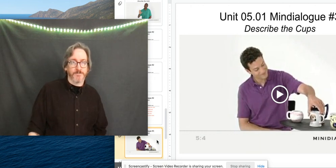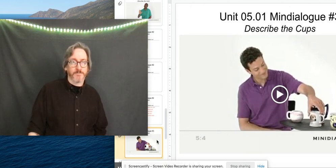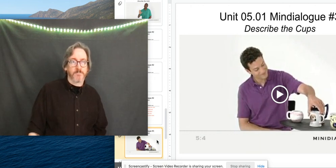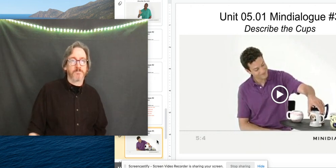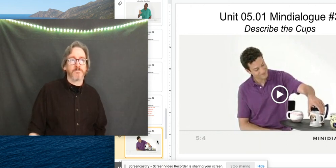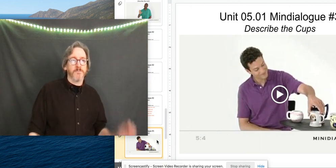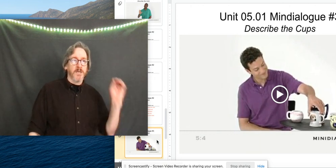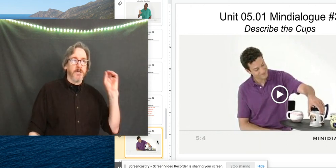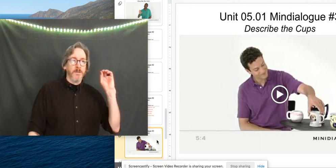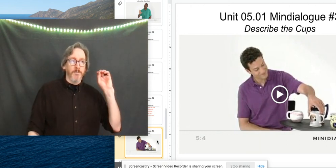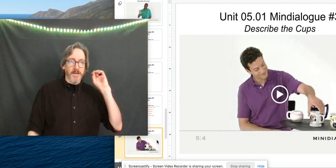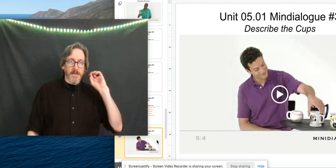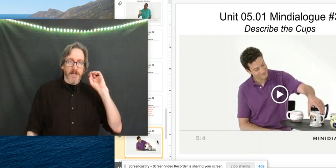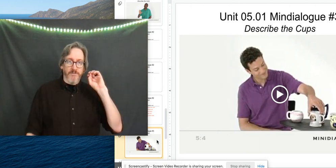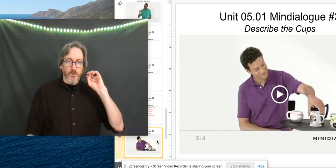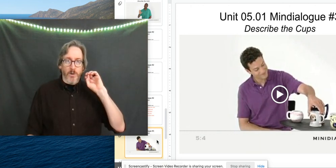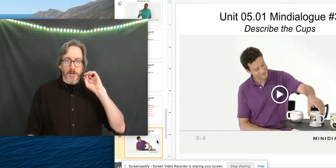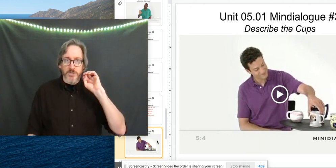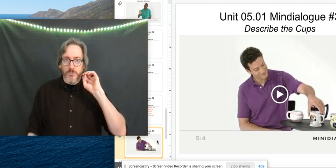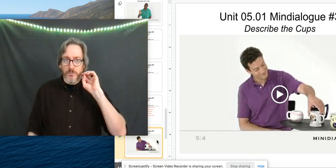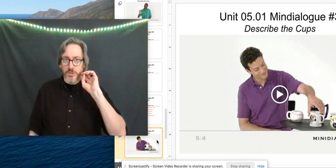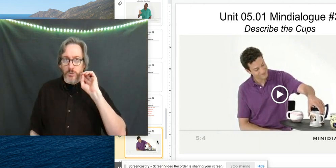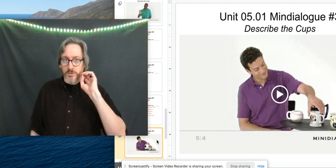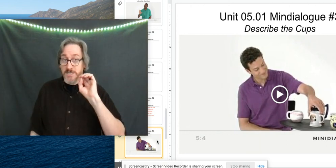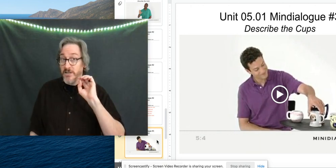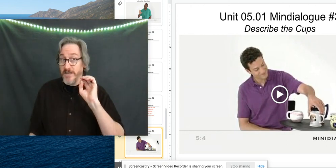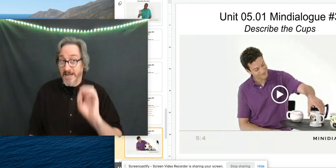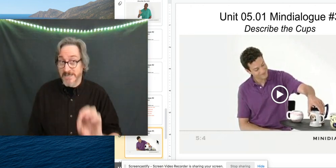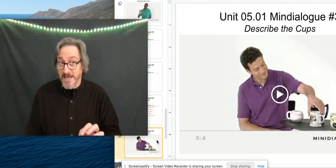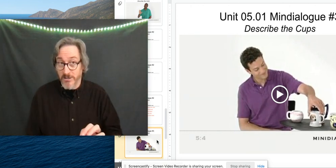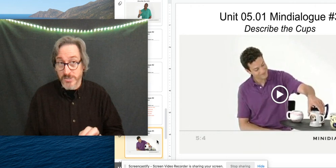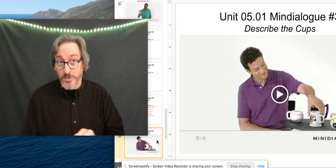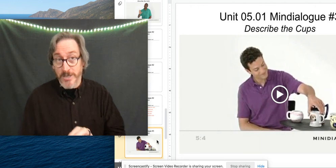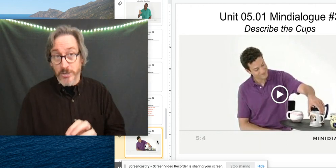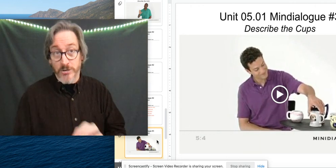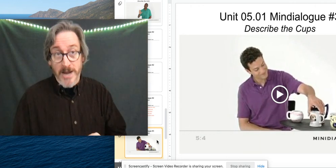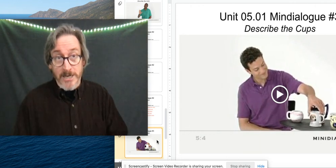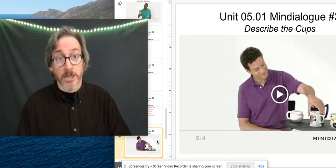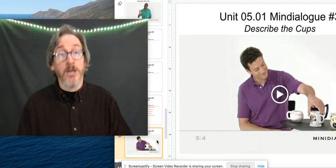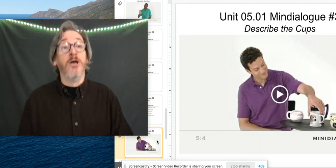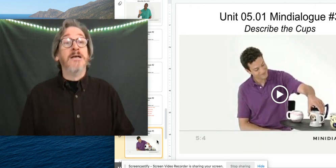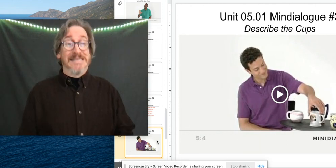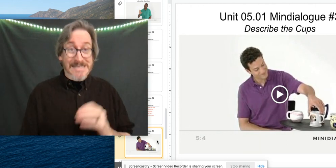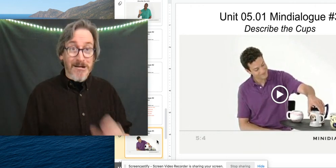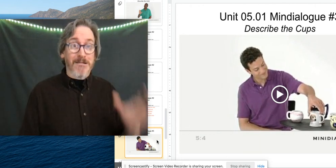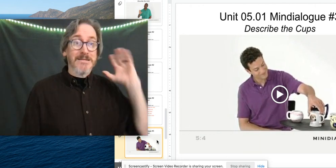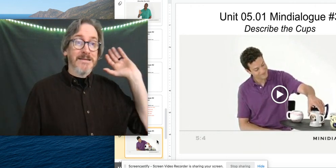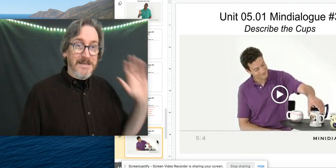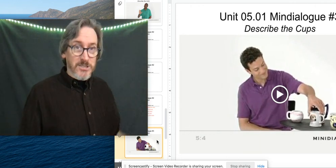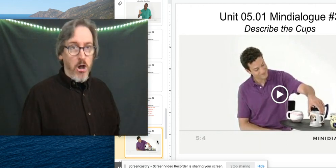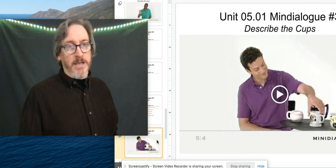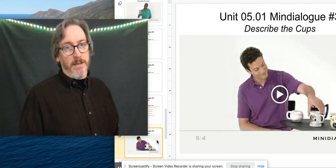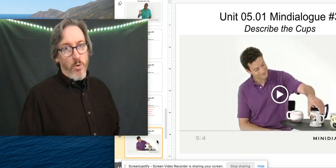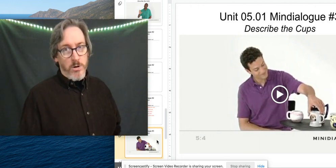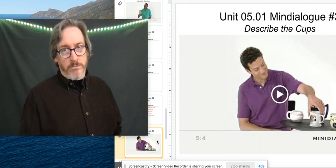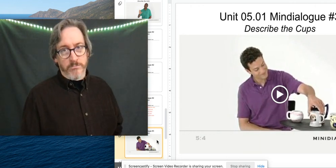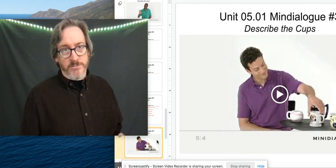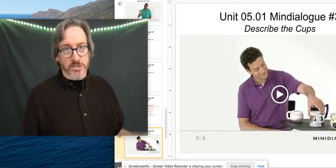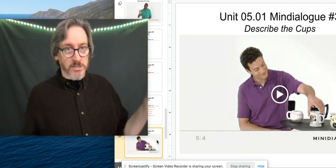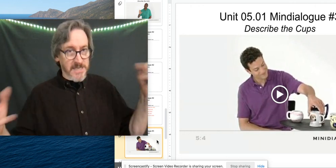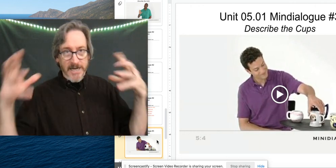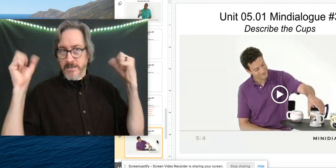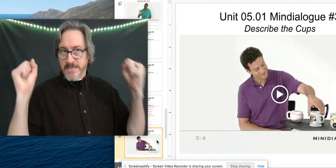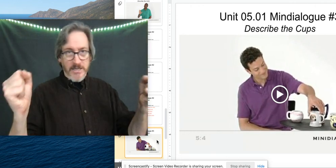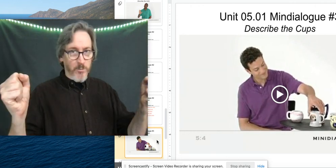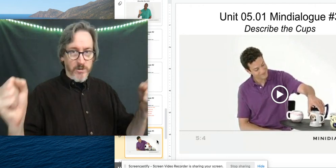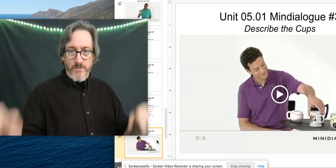to them. But if you want to show your skill in ASL so you get a good grade, start talking more.